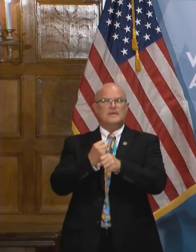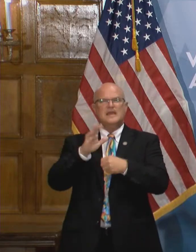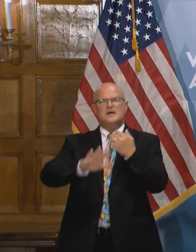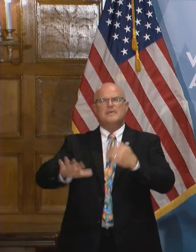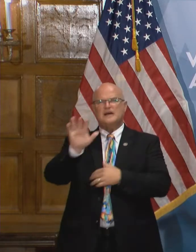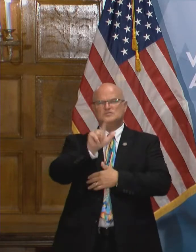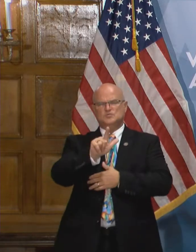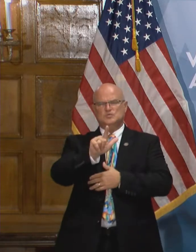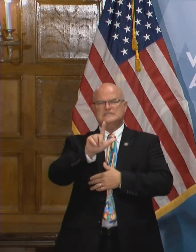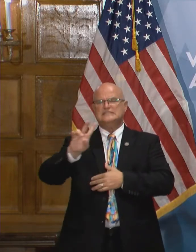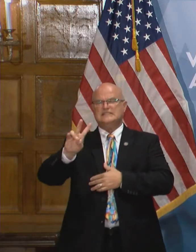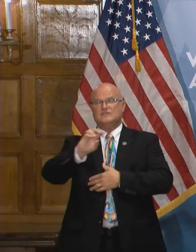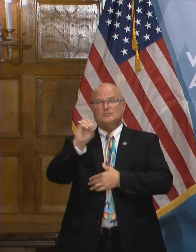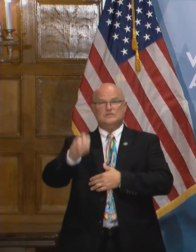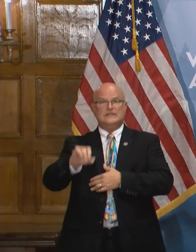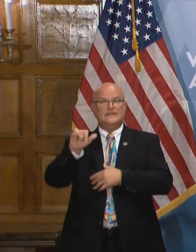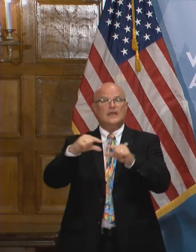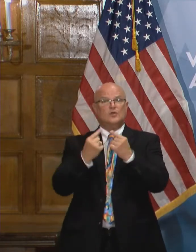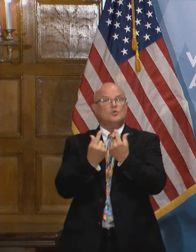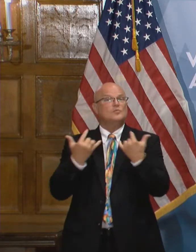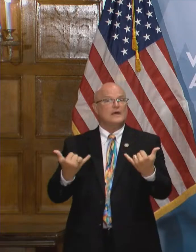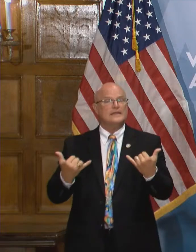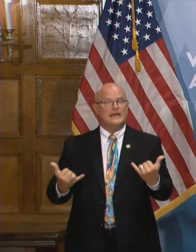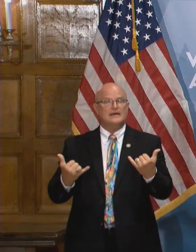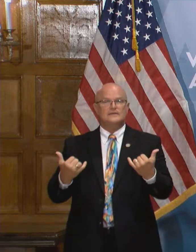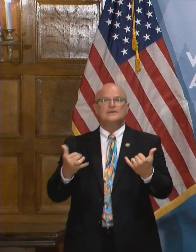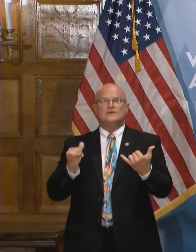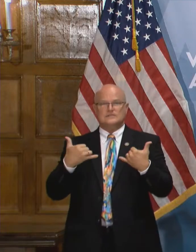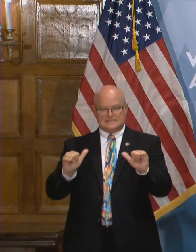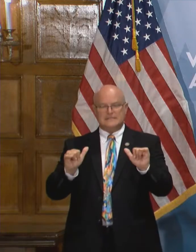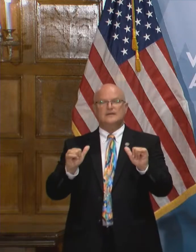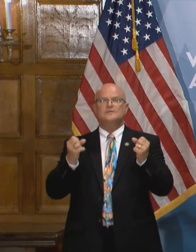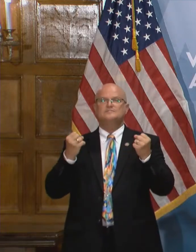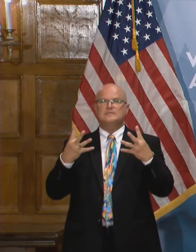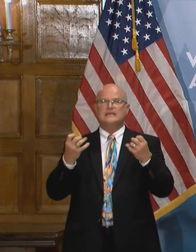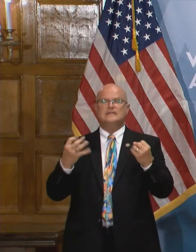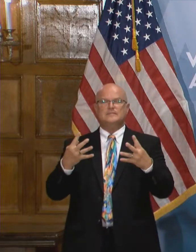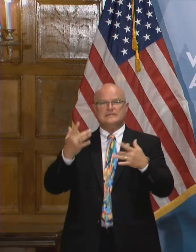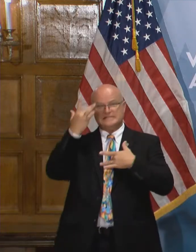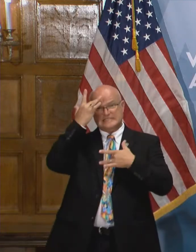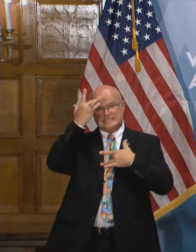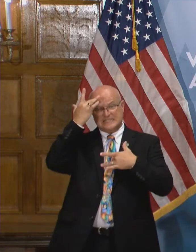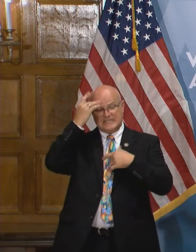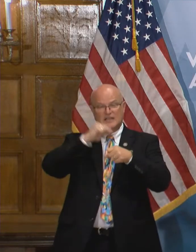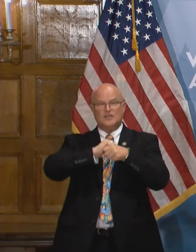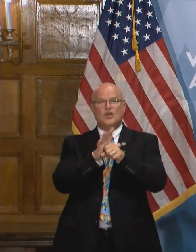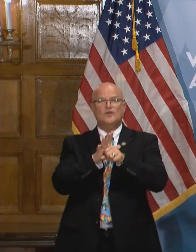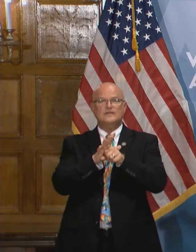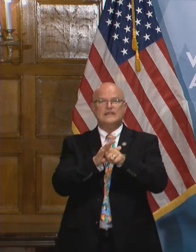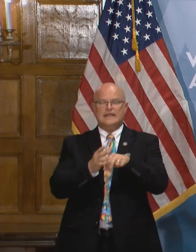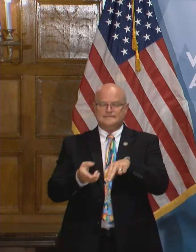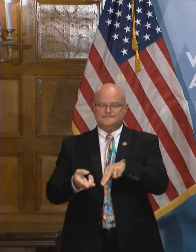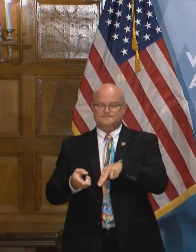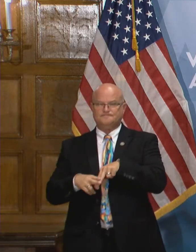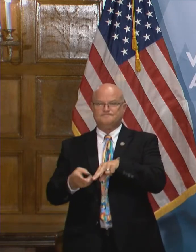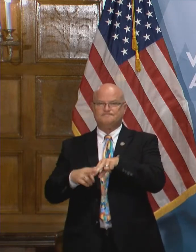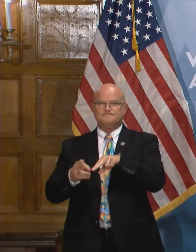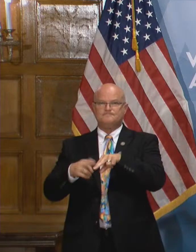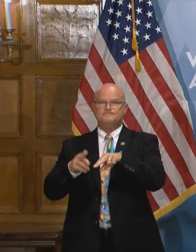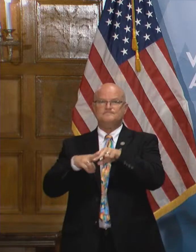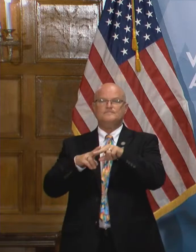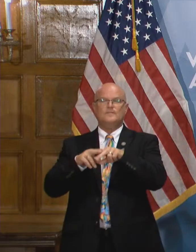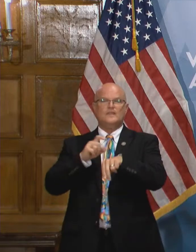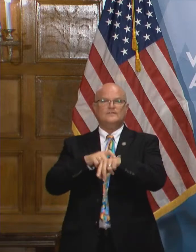about 27% of that group at this time, so they're still contributing to it. The cases are decreasing overall